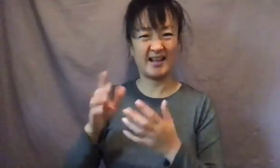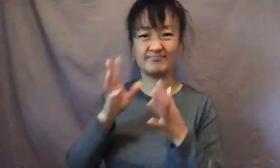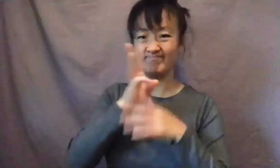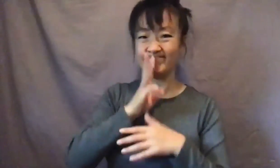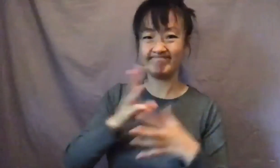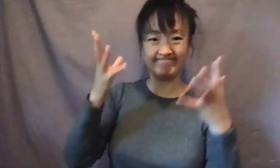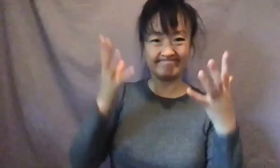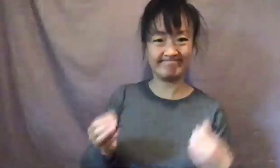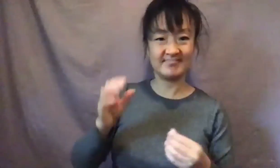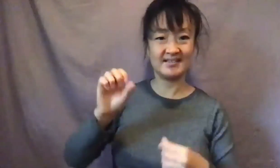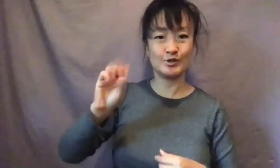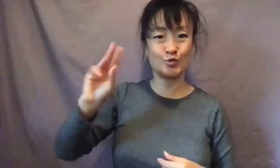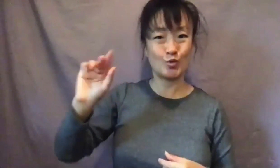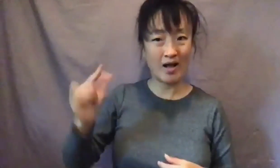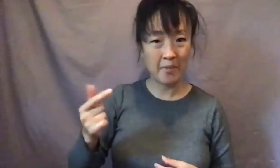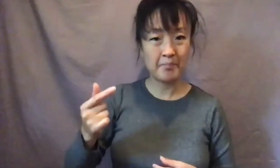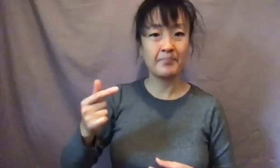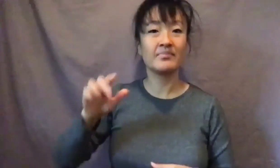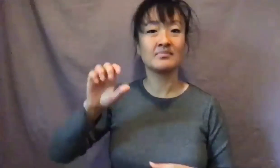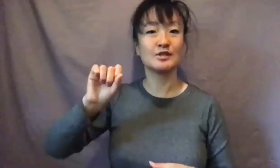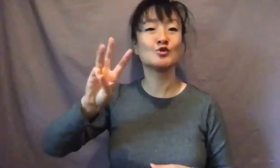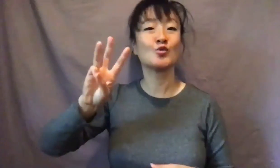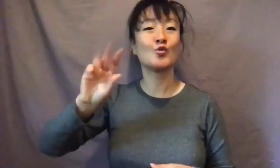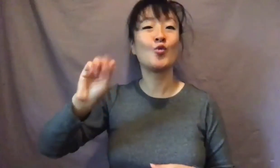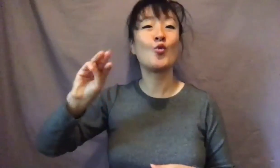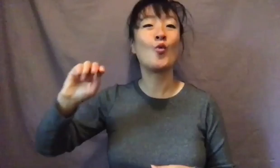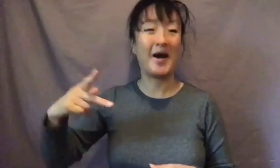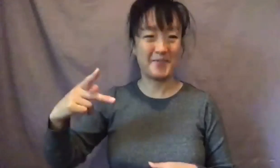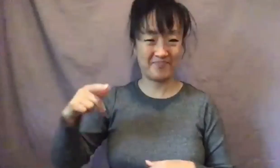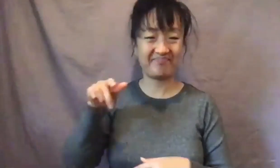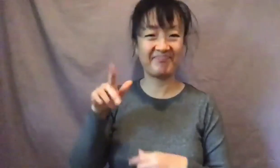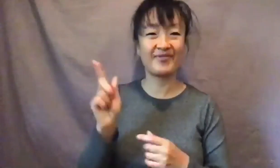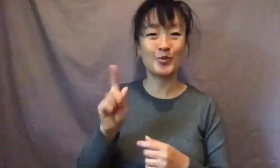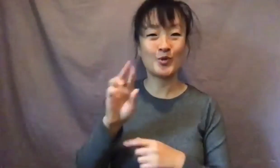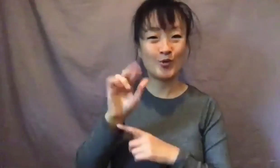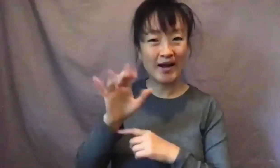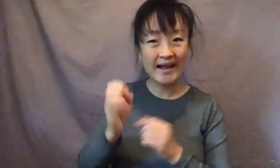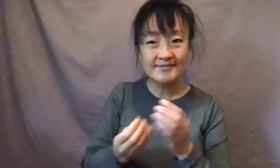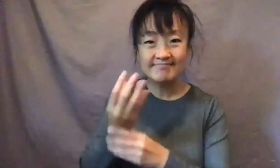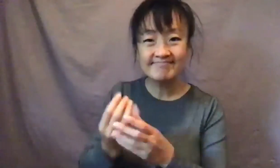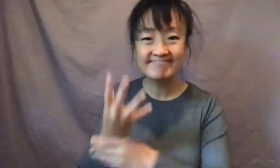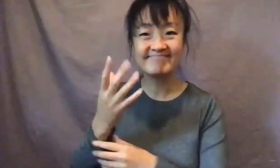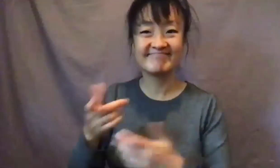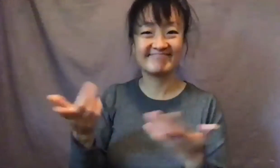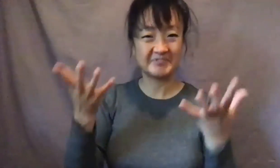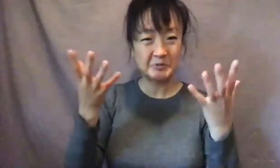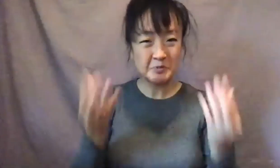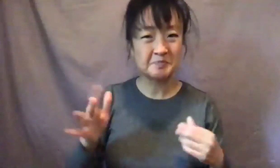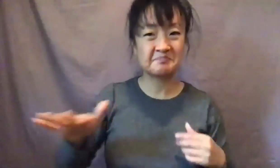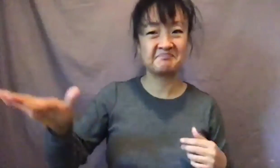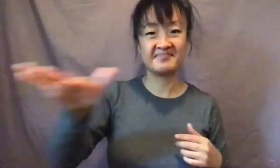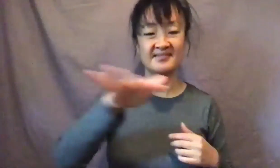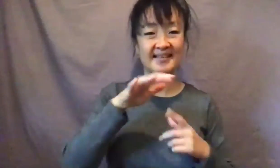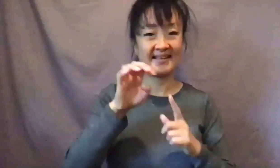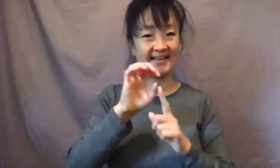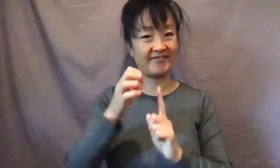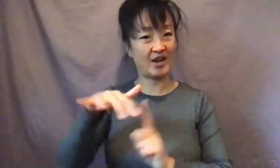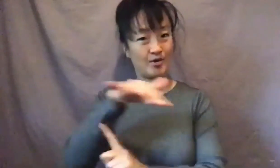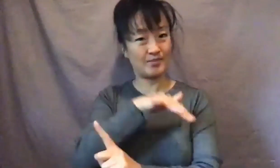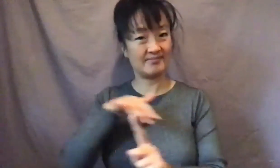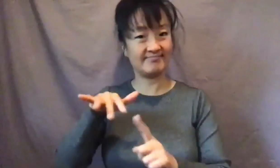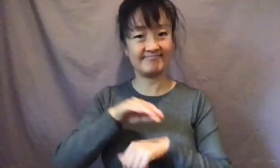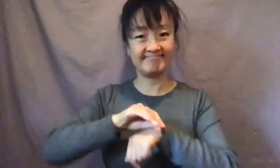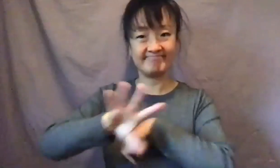It's humid and hot. And so the dietary and sort of like environmental influences over time and